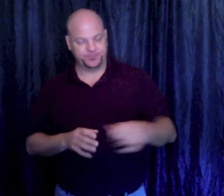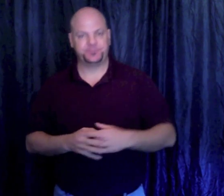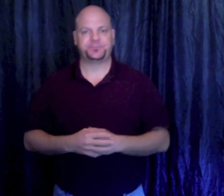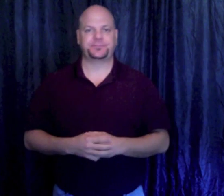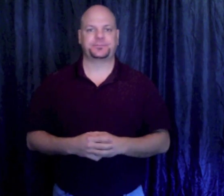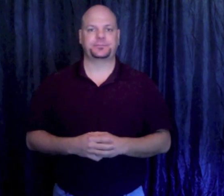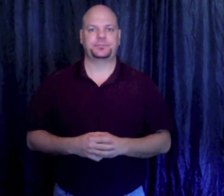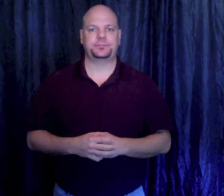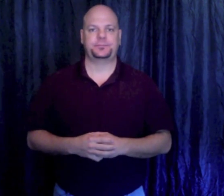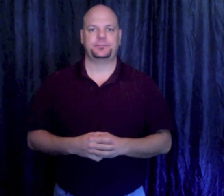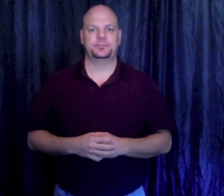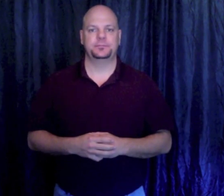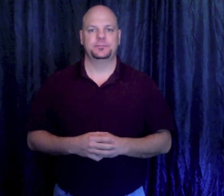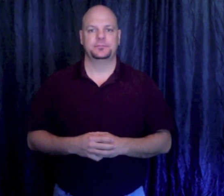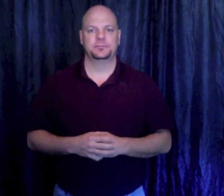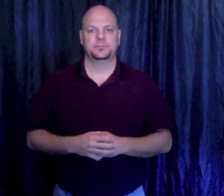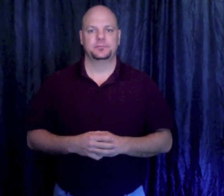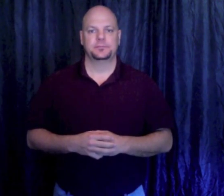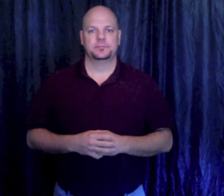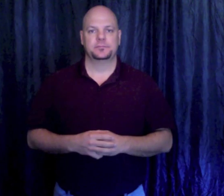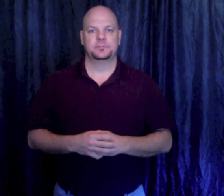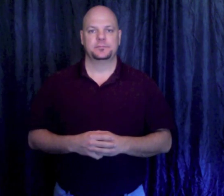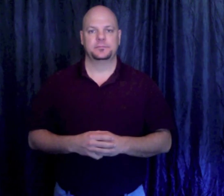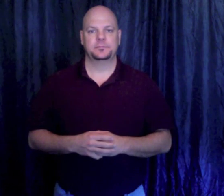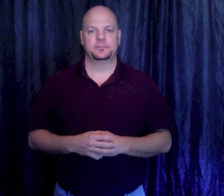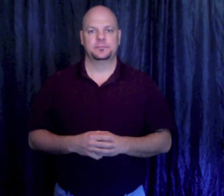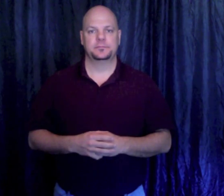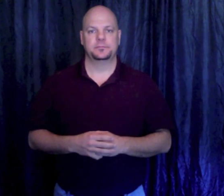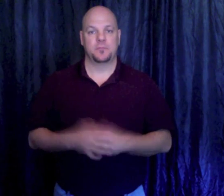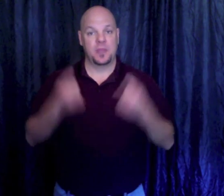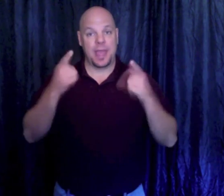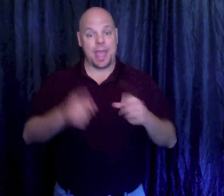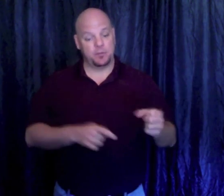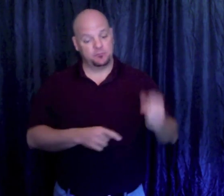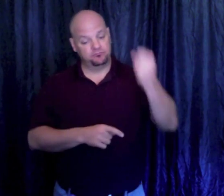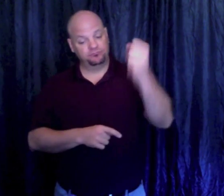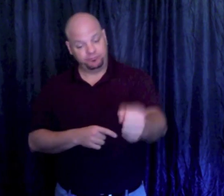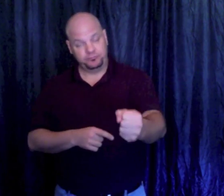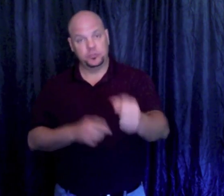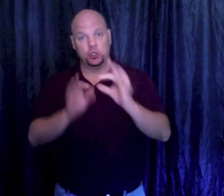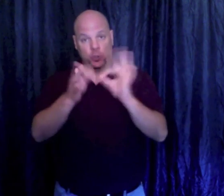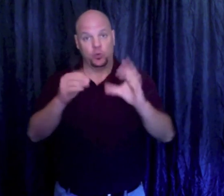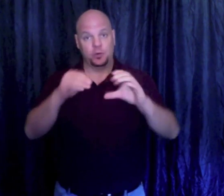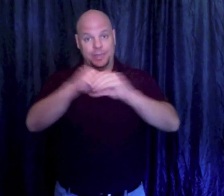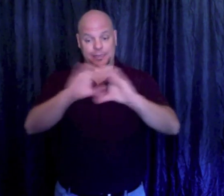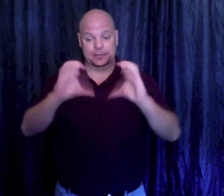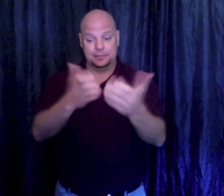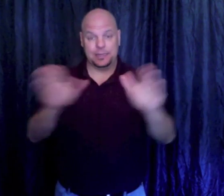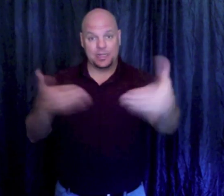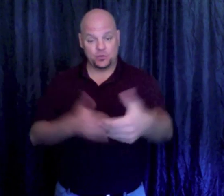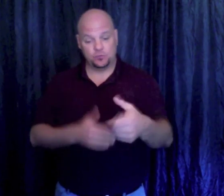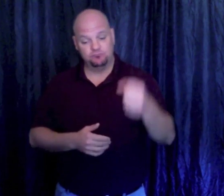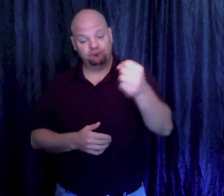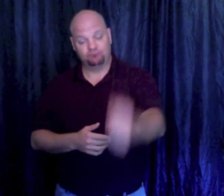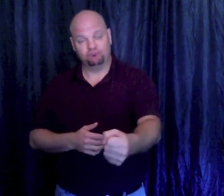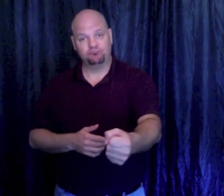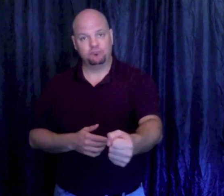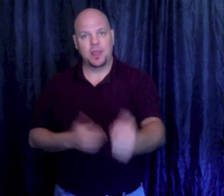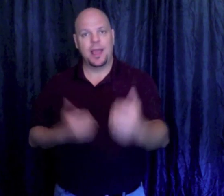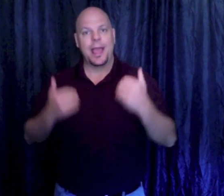And as soon as you put an interpreter into that classroom, if there's no preparation, if there's no understanding of